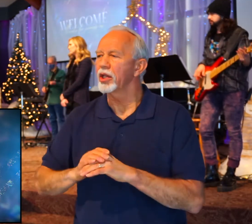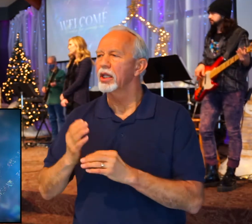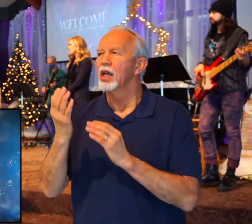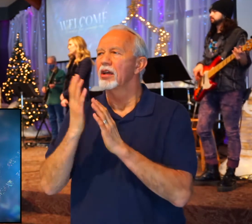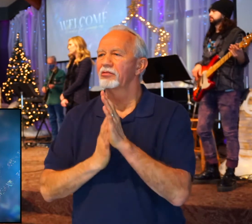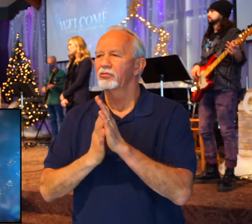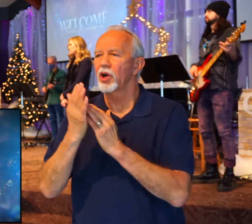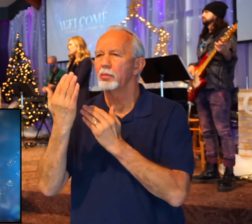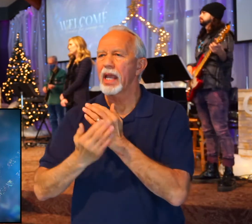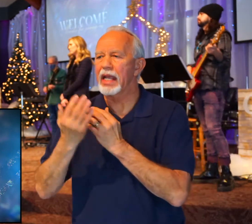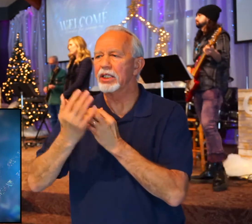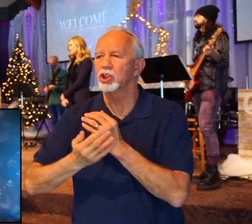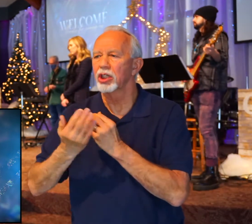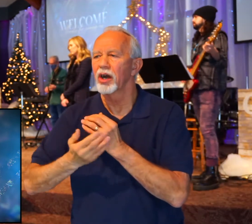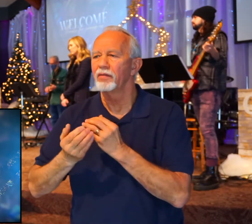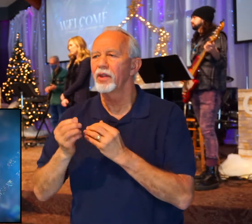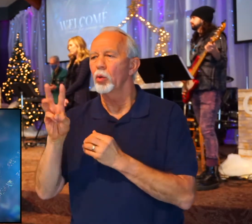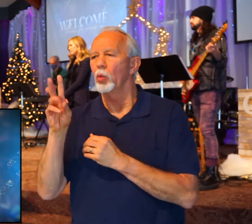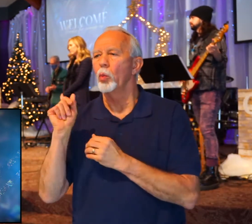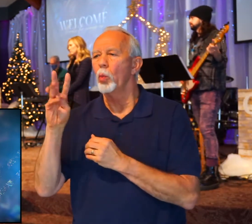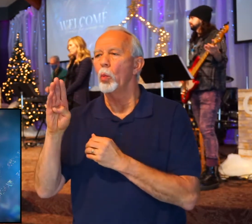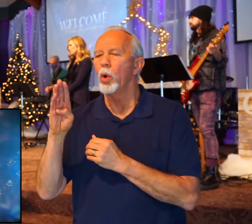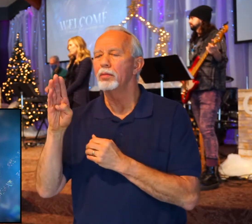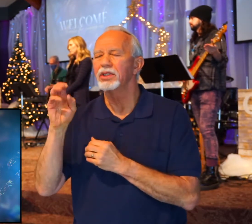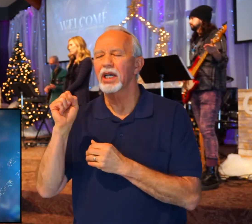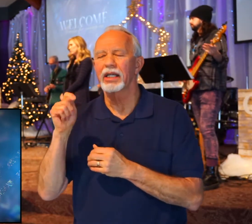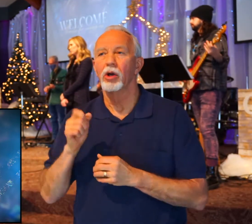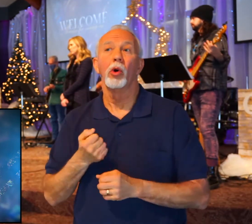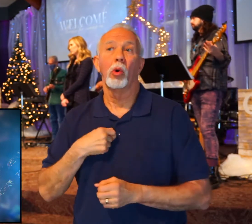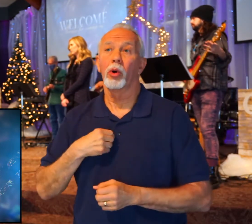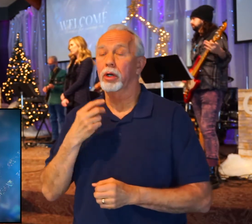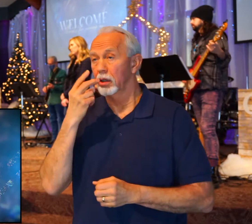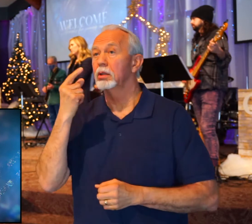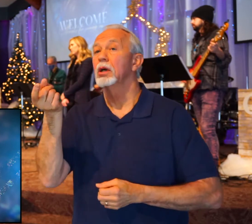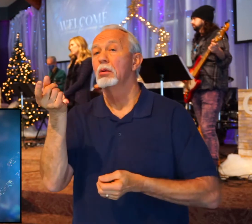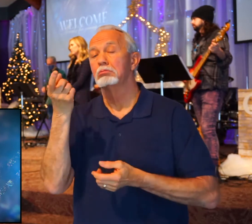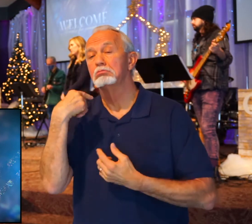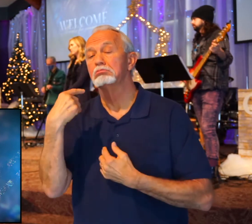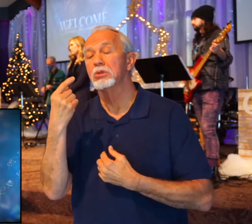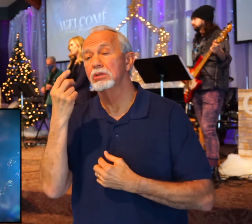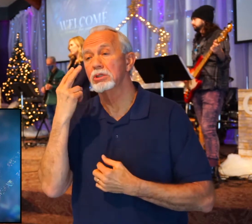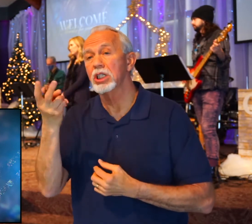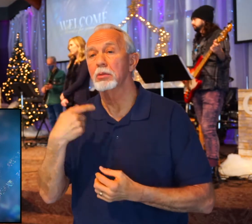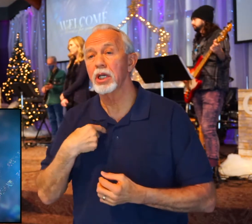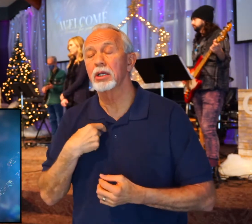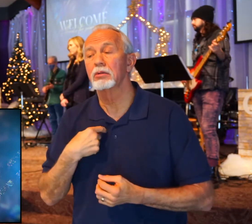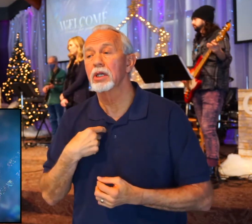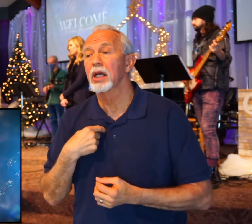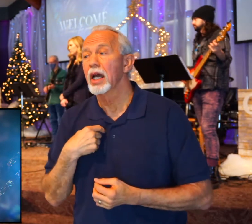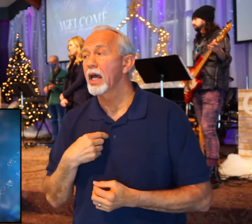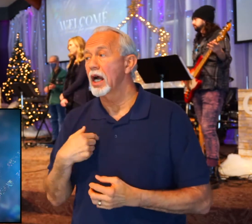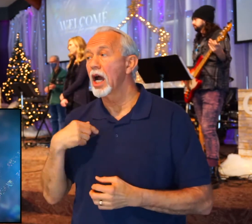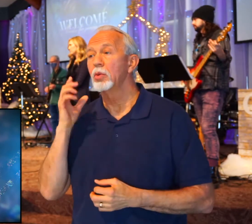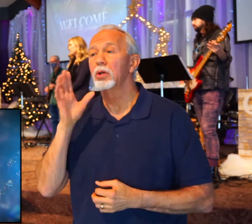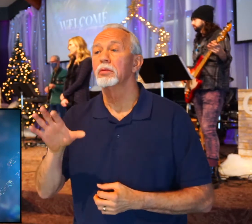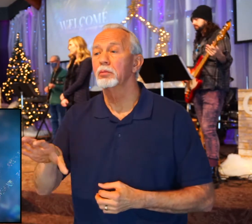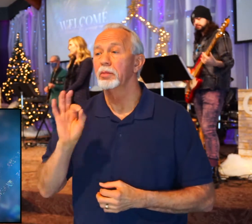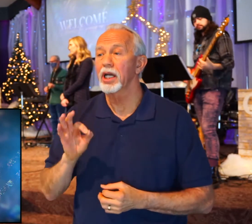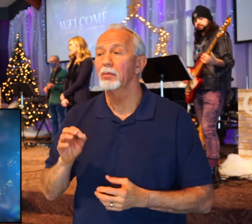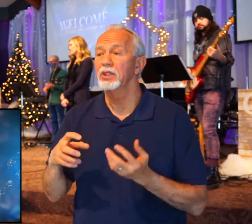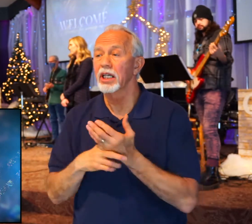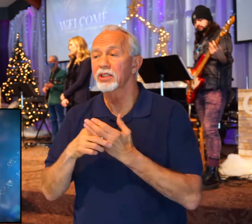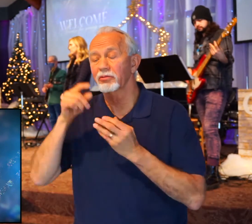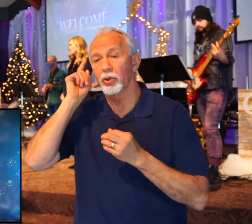out there to let us know. Or you can approach me after service today, and I can look about getting tickets for you. There are two services this